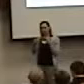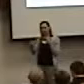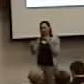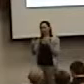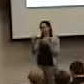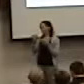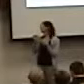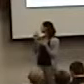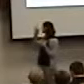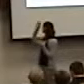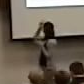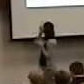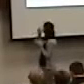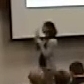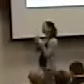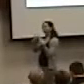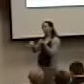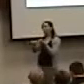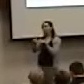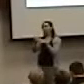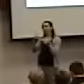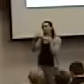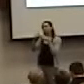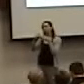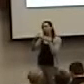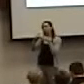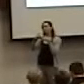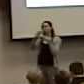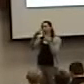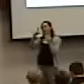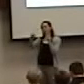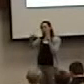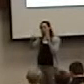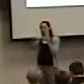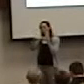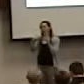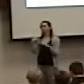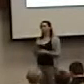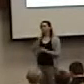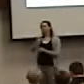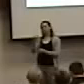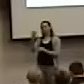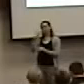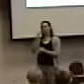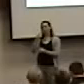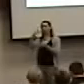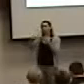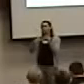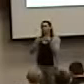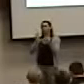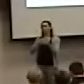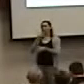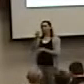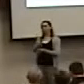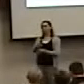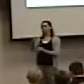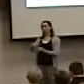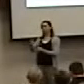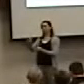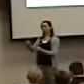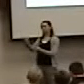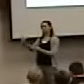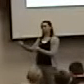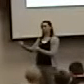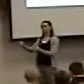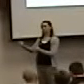roles. We need to know what the resources are that we can use toward a desired end. And, of course, we